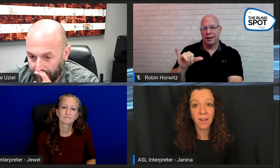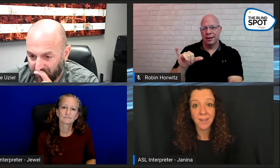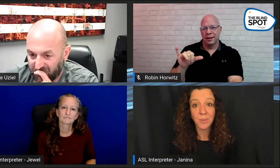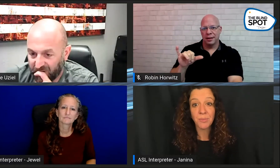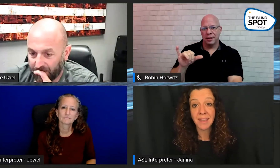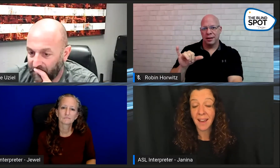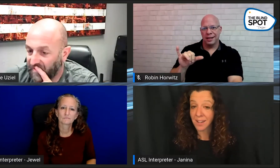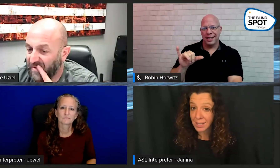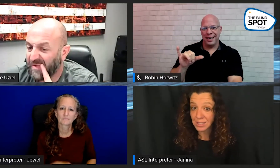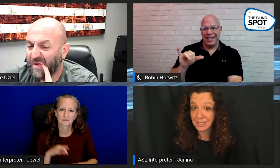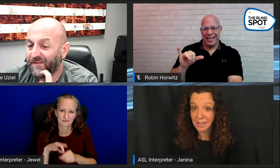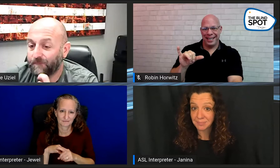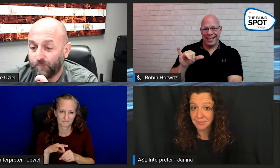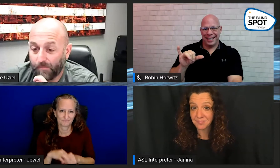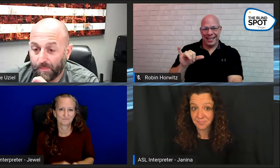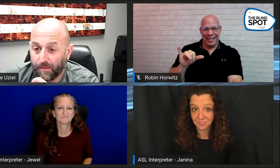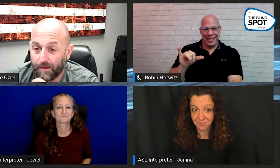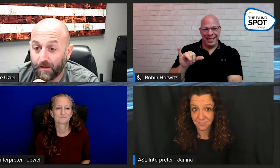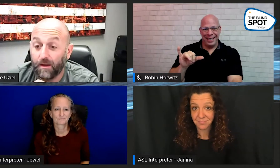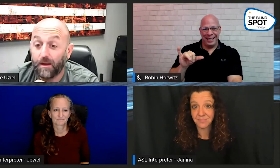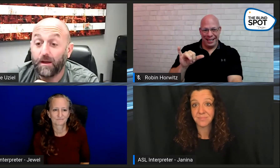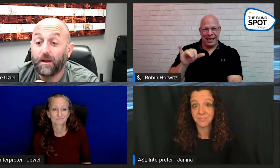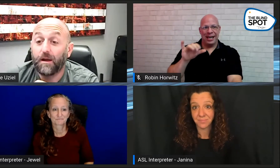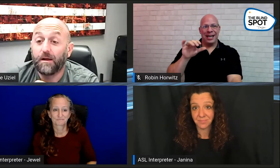next one will be on election day.